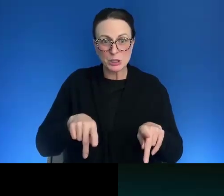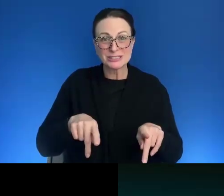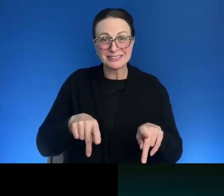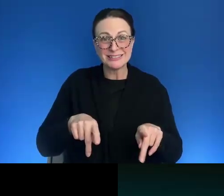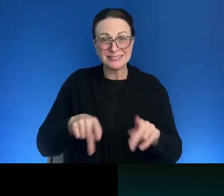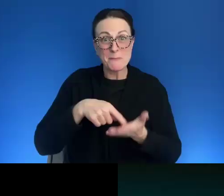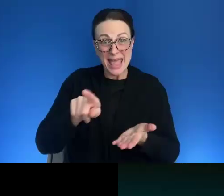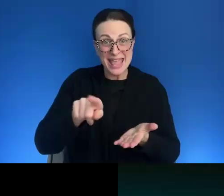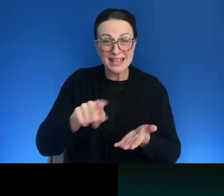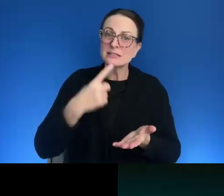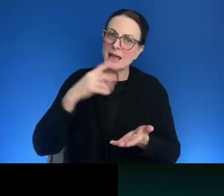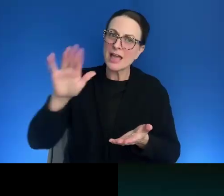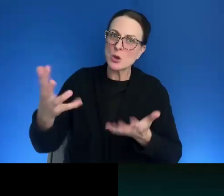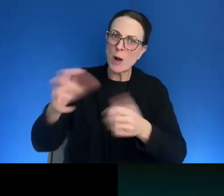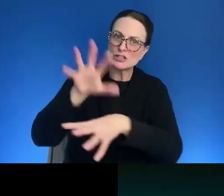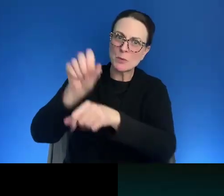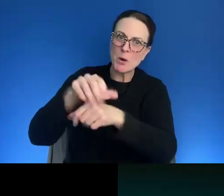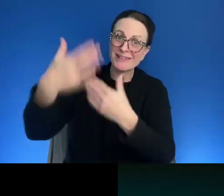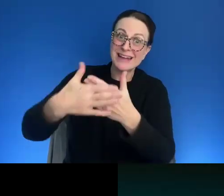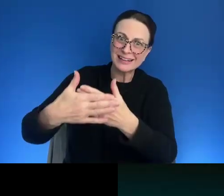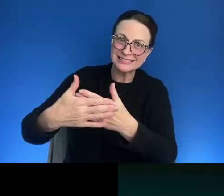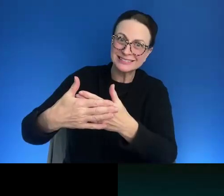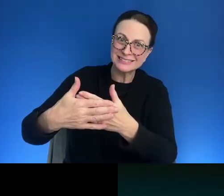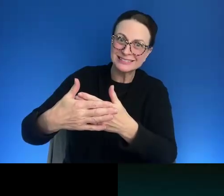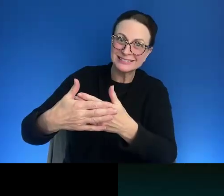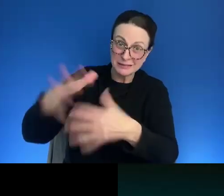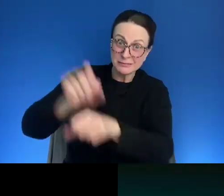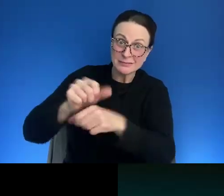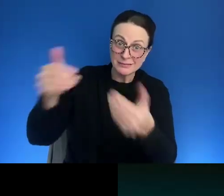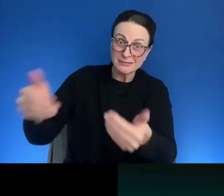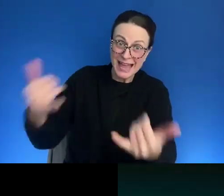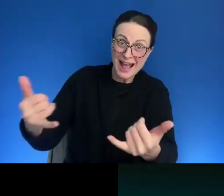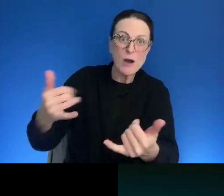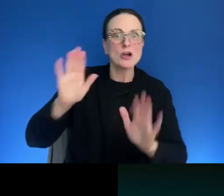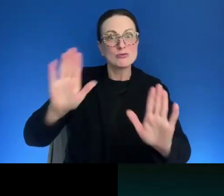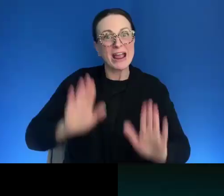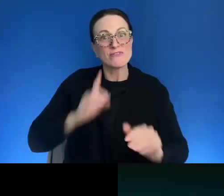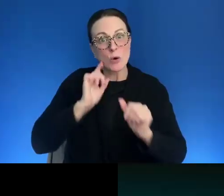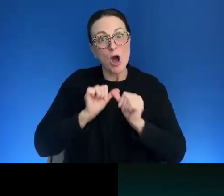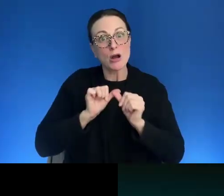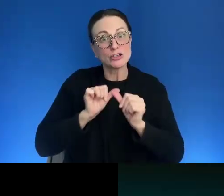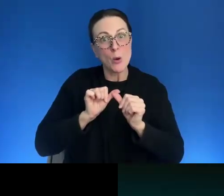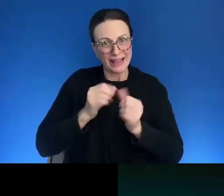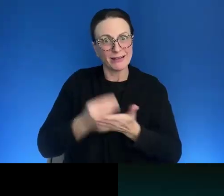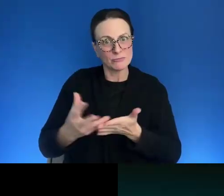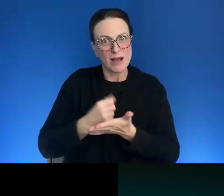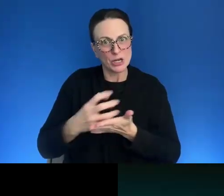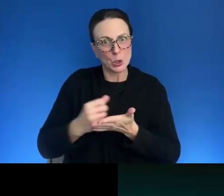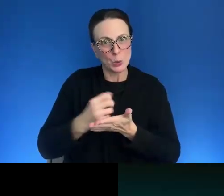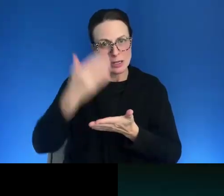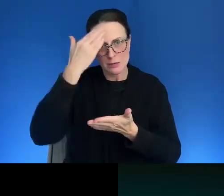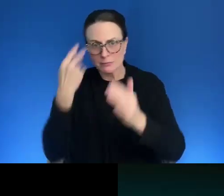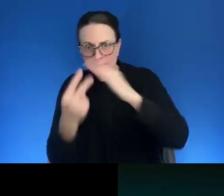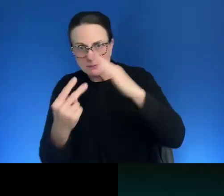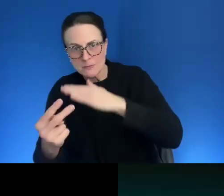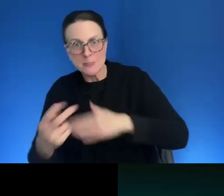you'd want them, hey, would you like to book your next appointment? So that's great for ongoing revenue, like knowing that,